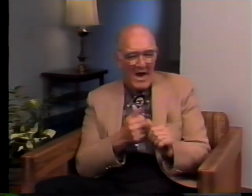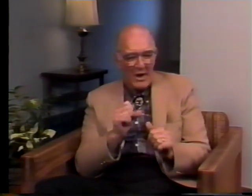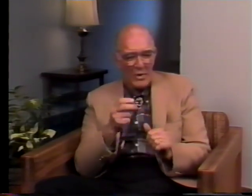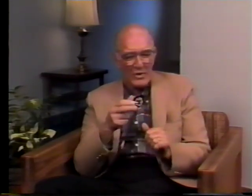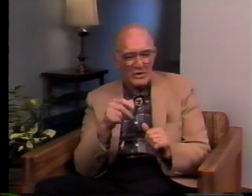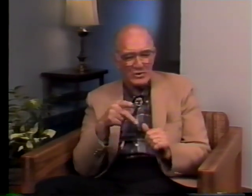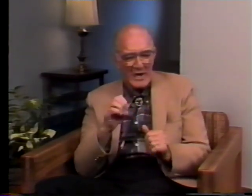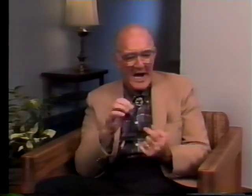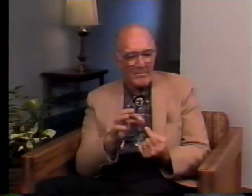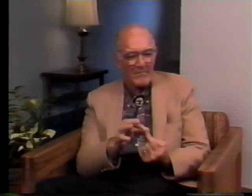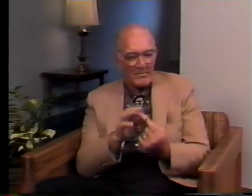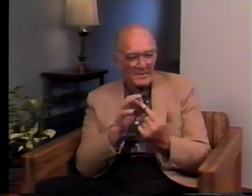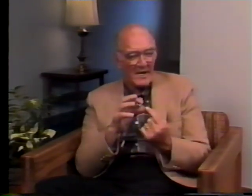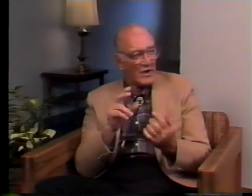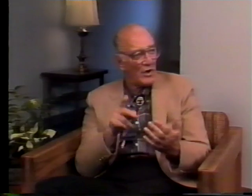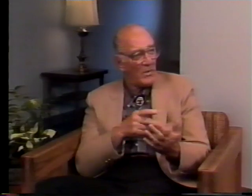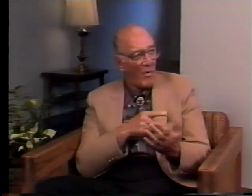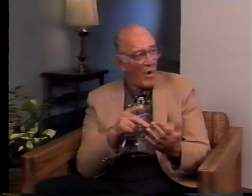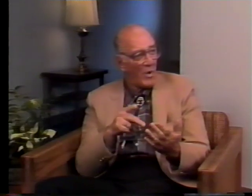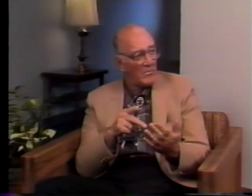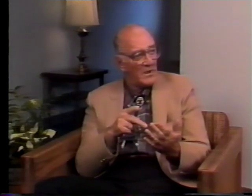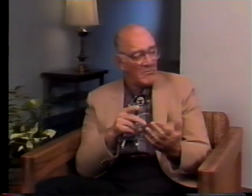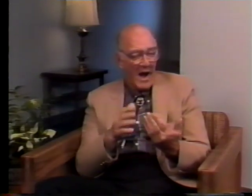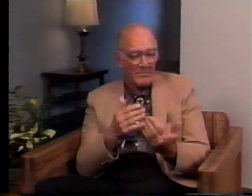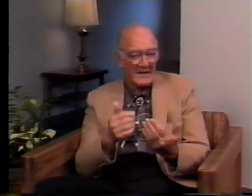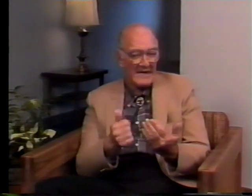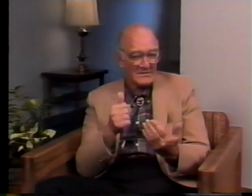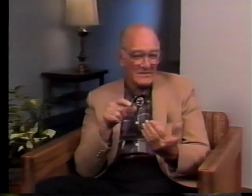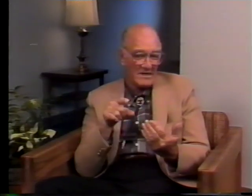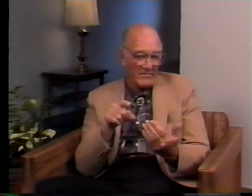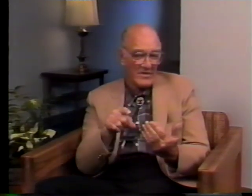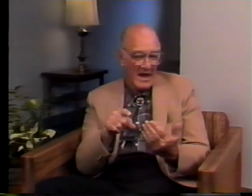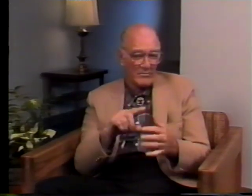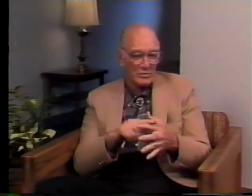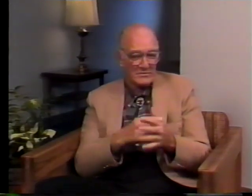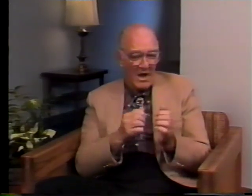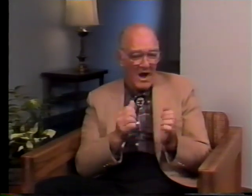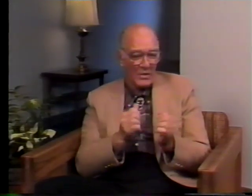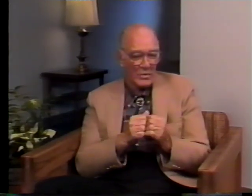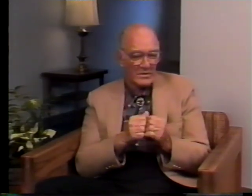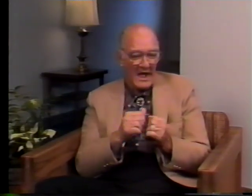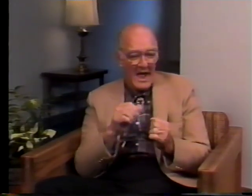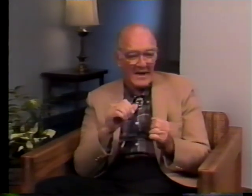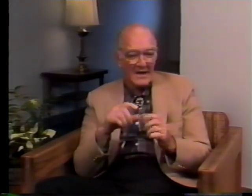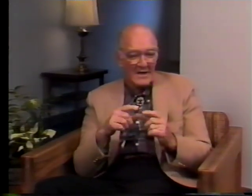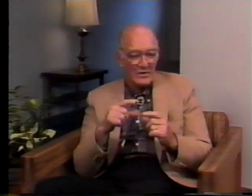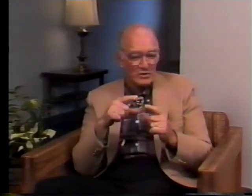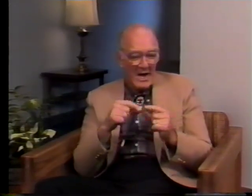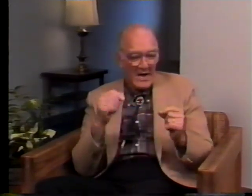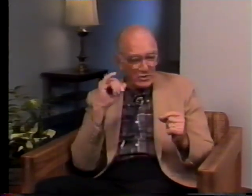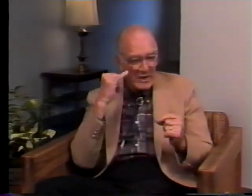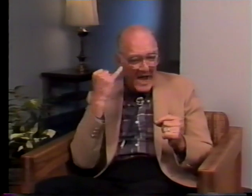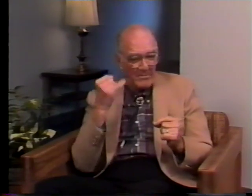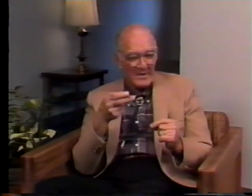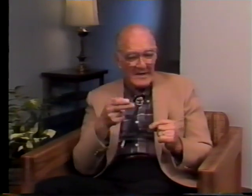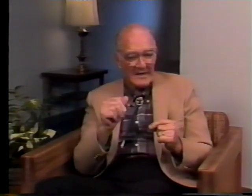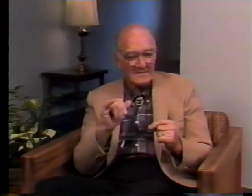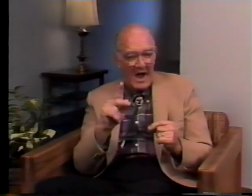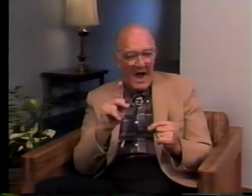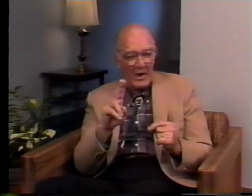follow the shape of a particular poem. Might be easier for them to start with, like Japanese